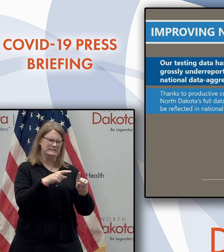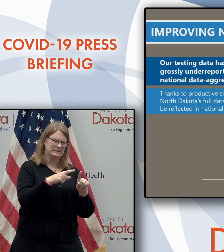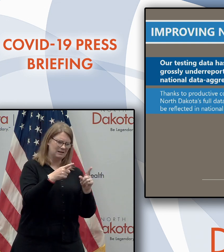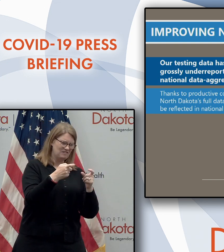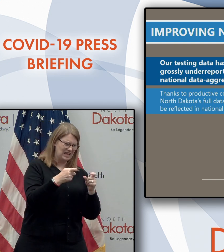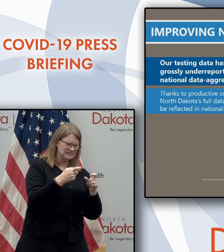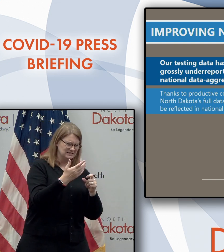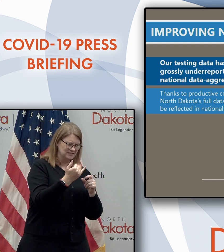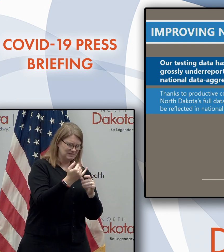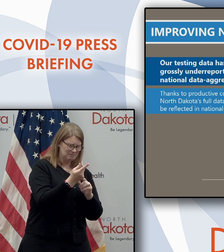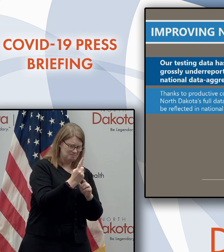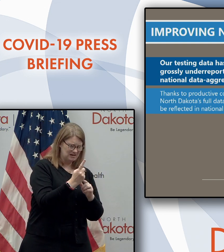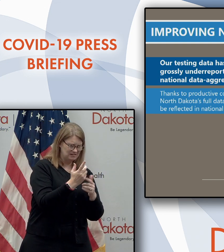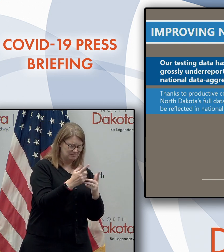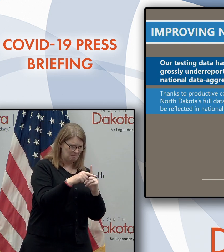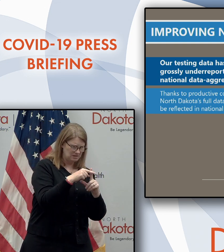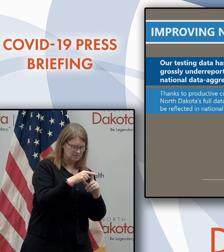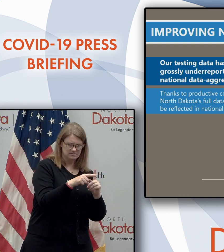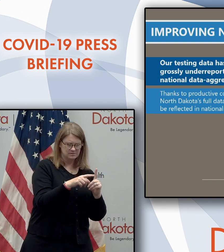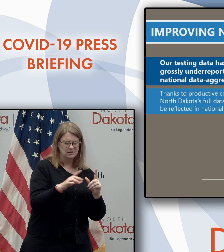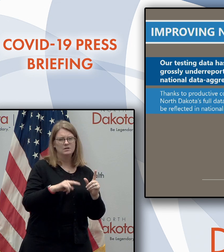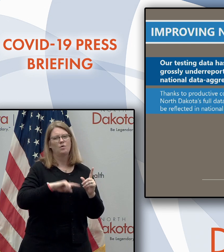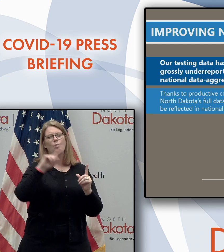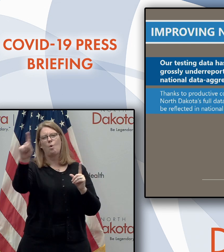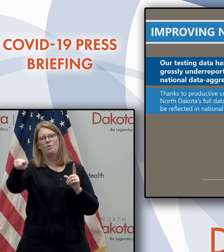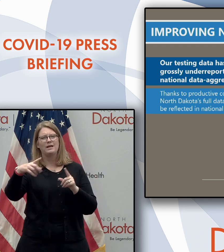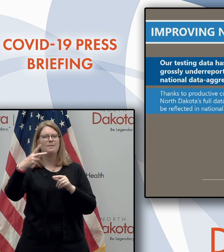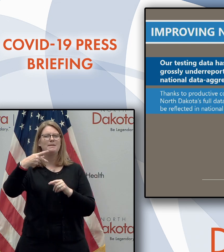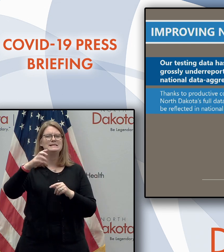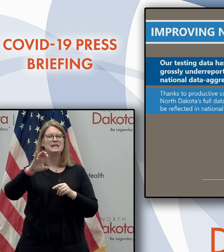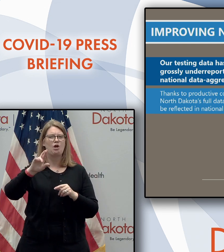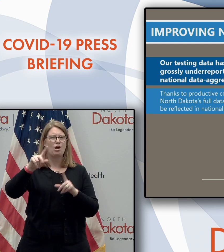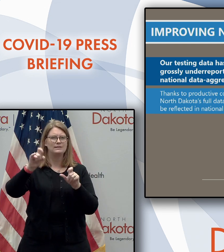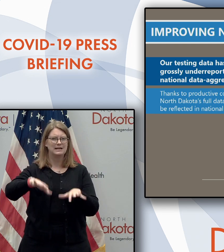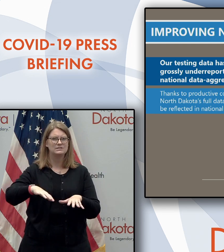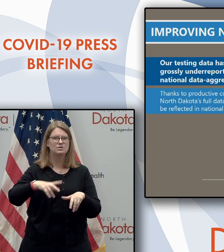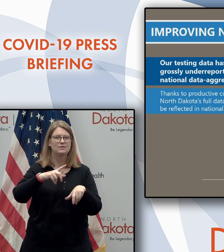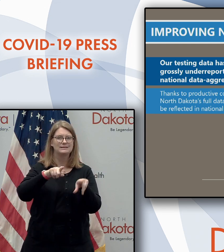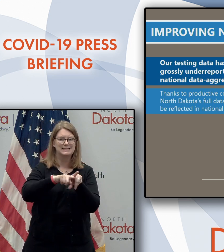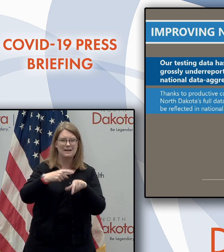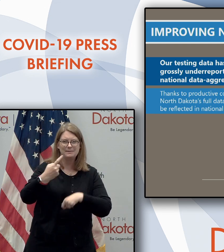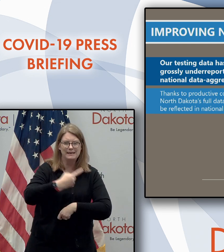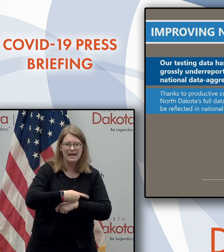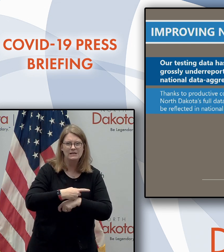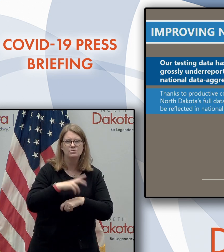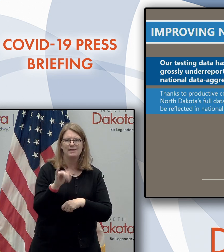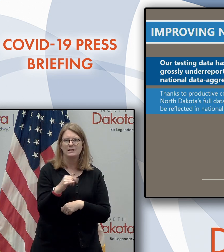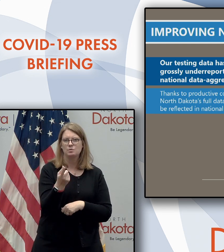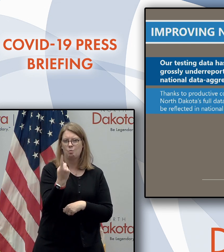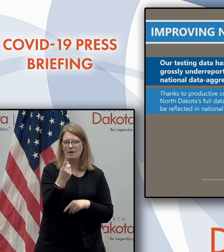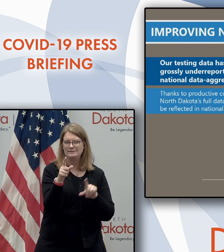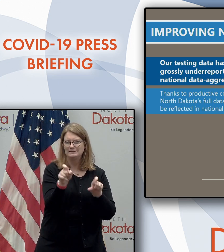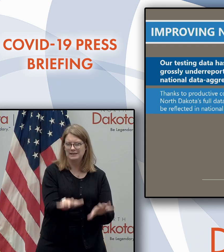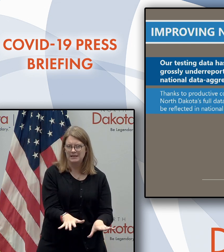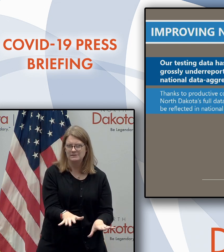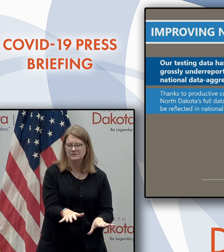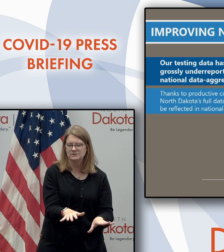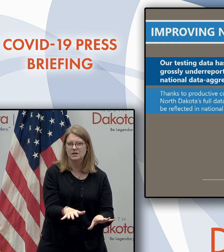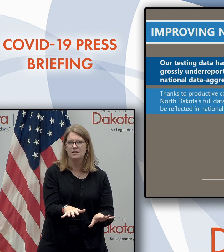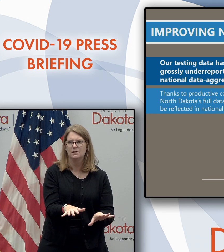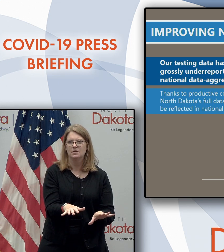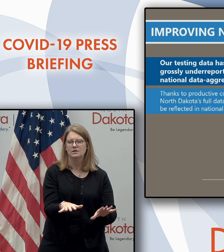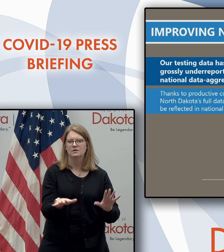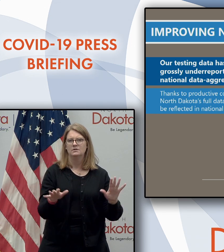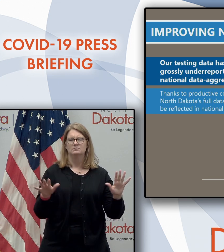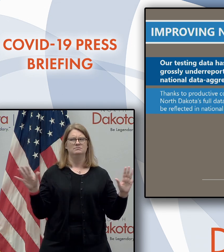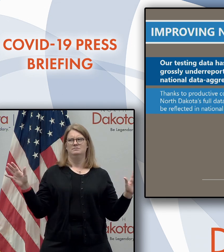that PCR test came back and was concluded the same day, then that was counted just as one test. That's a